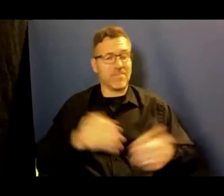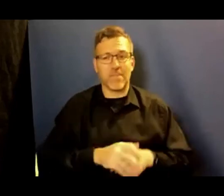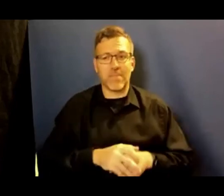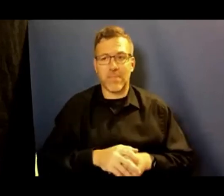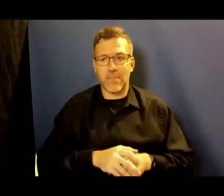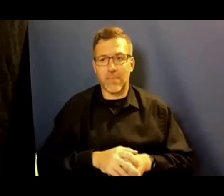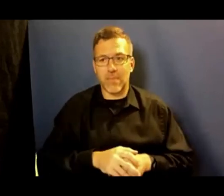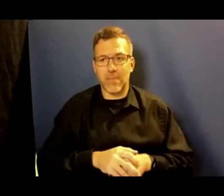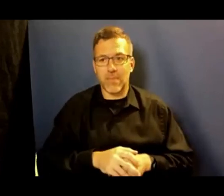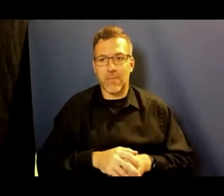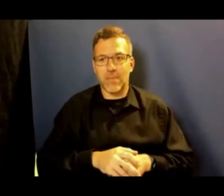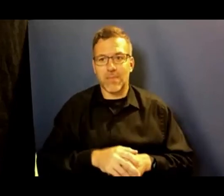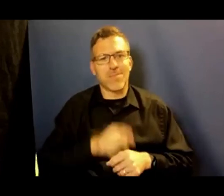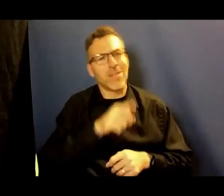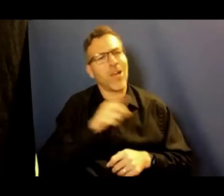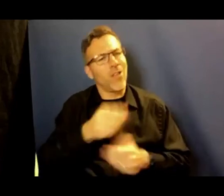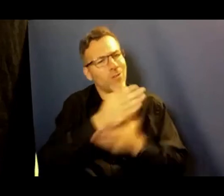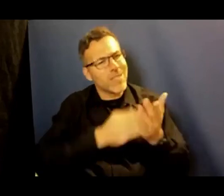good patients either.